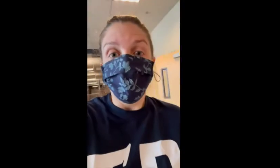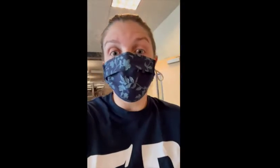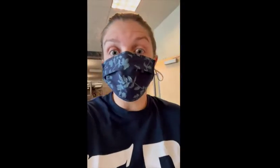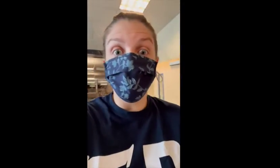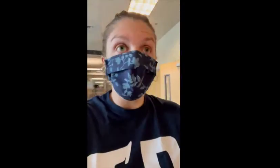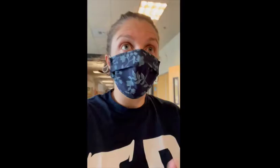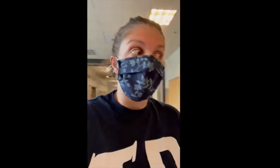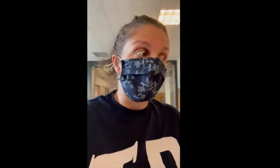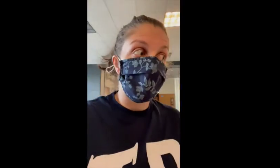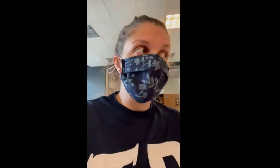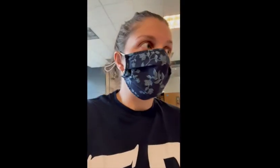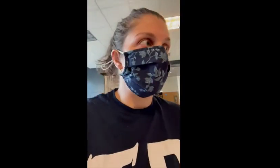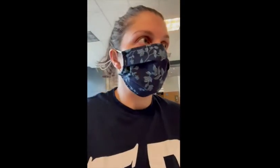Getting some work done on a closet in here.